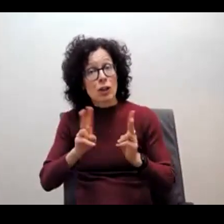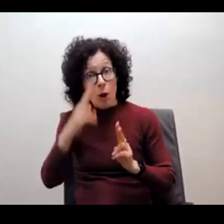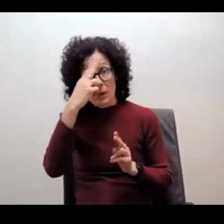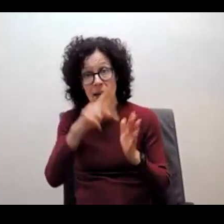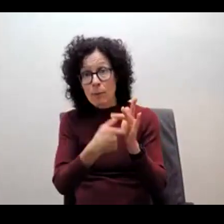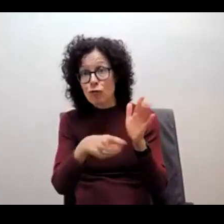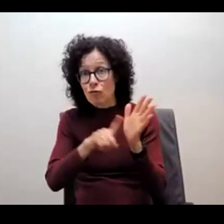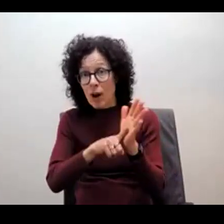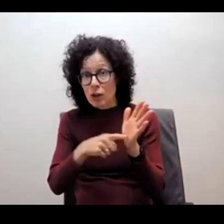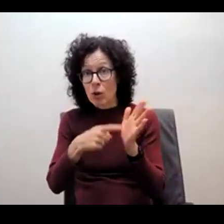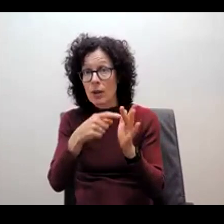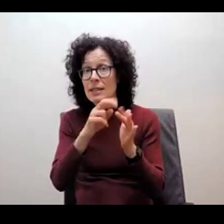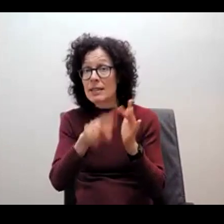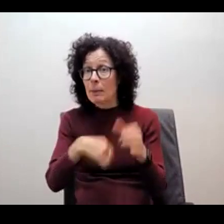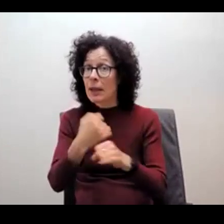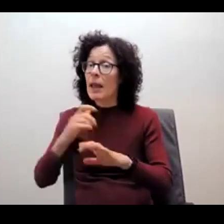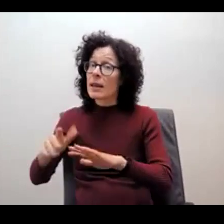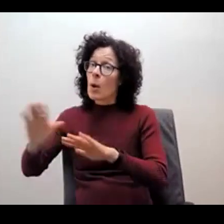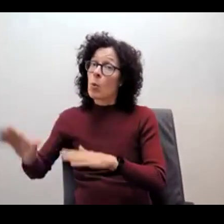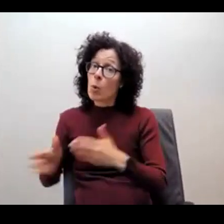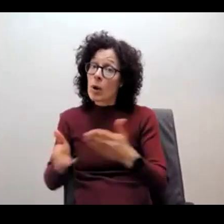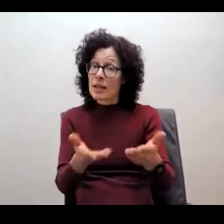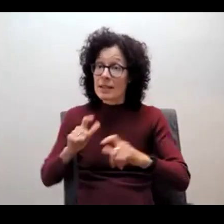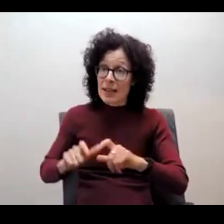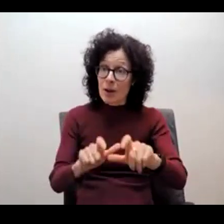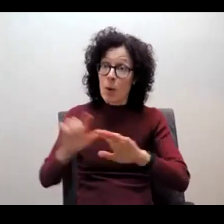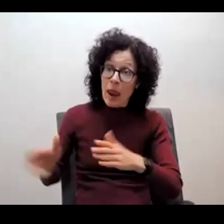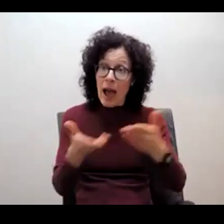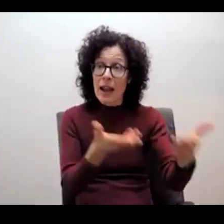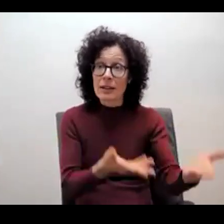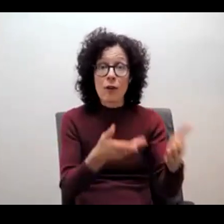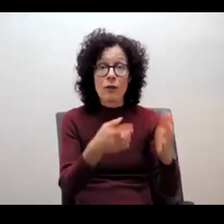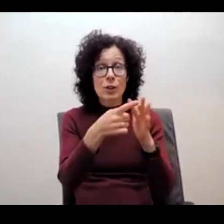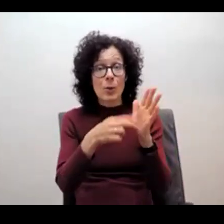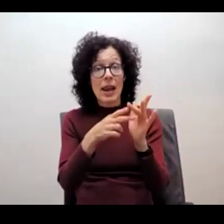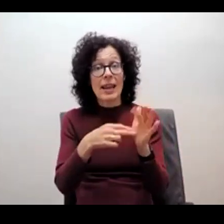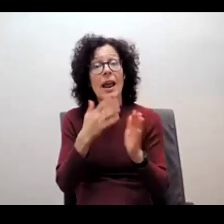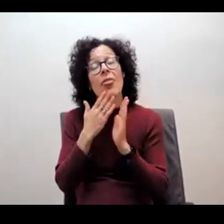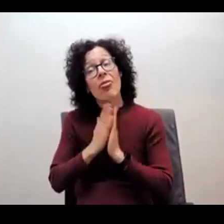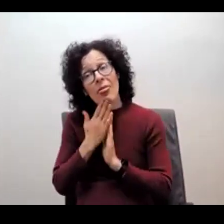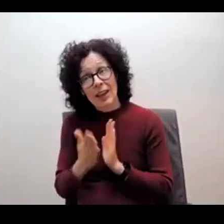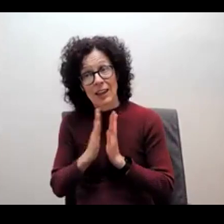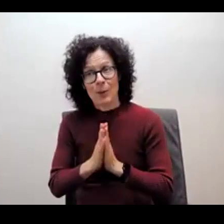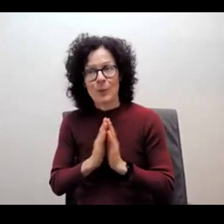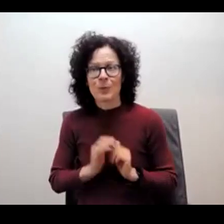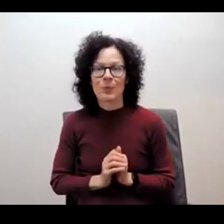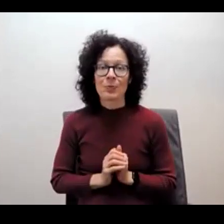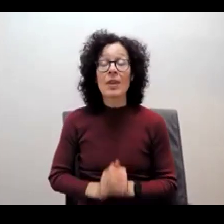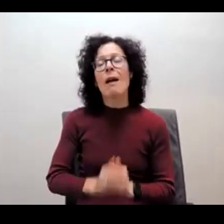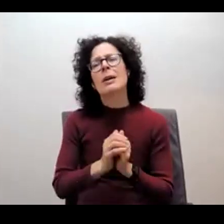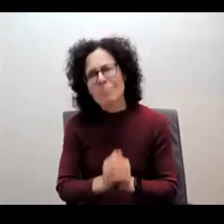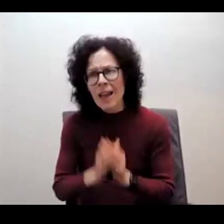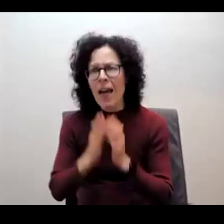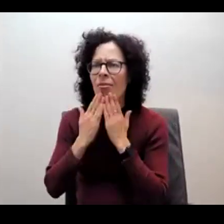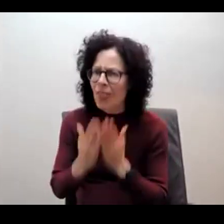And now we'll continue. So I hand over to Eline. So thank you. Thank you,